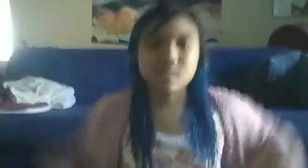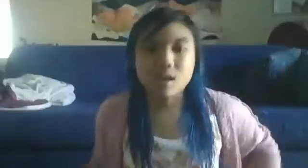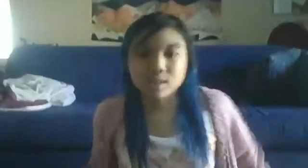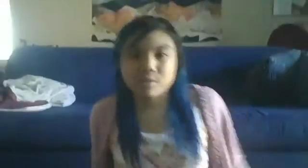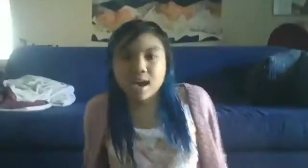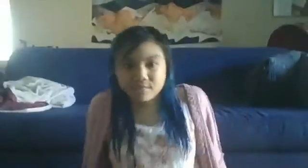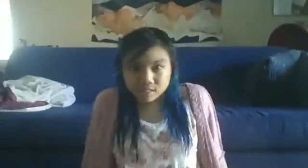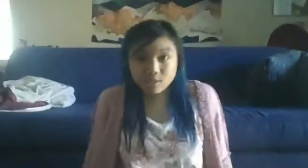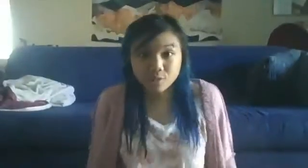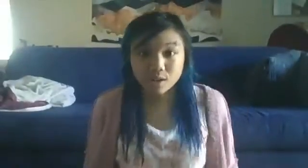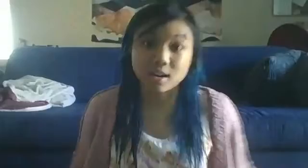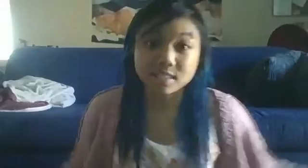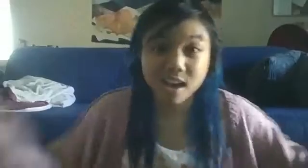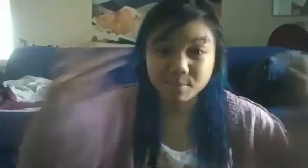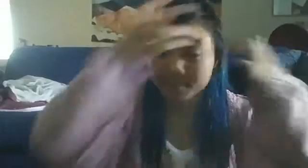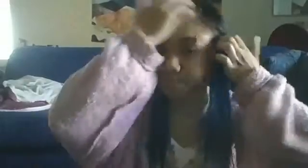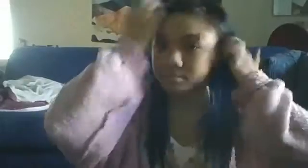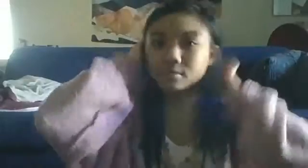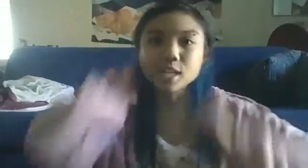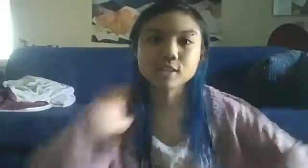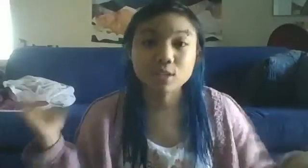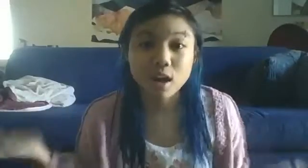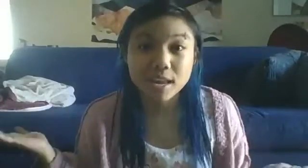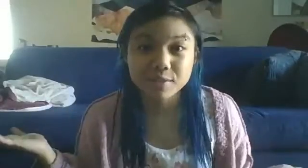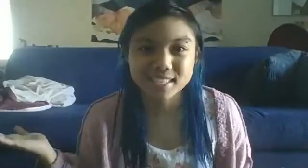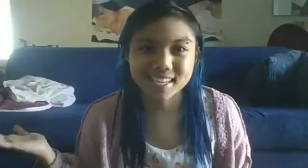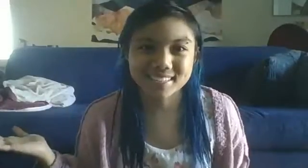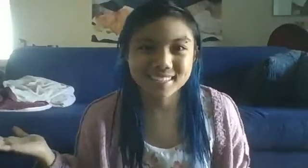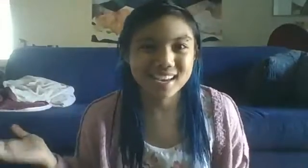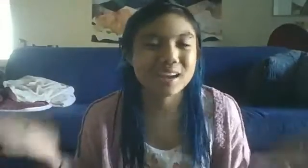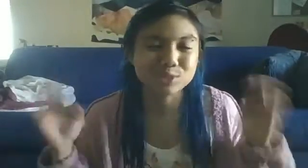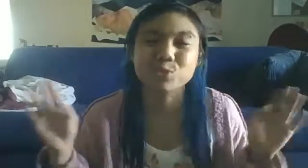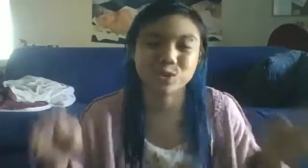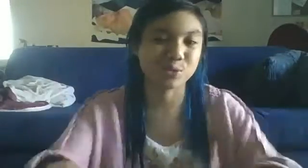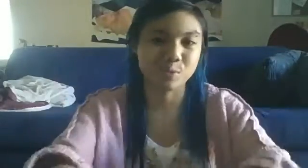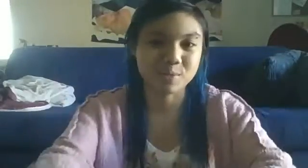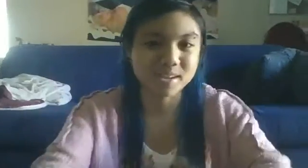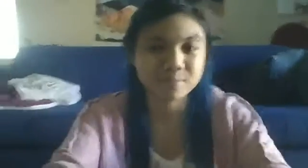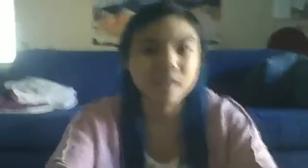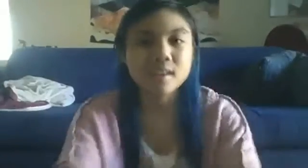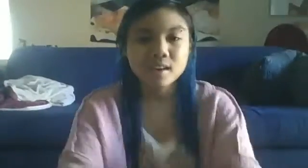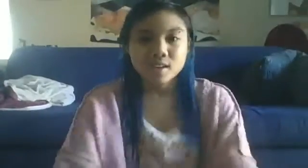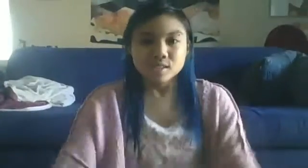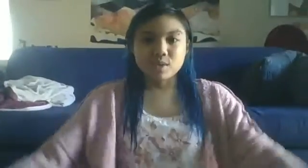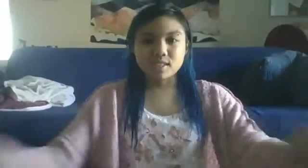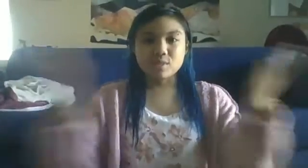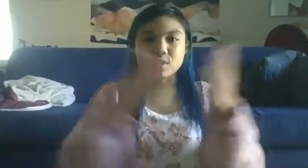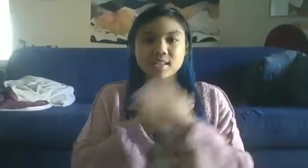song that we haven't sung for a long time. It's called All I Really Need, and I'm sure you remember it. So we're going to start with our hands on our